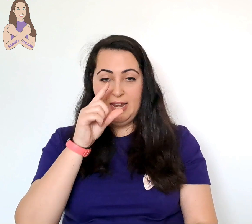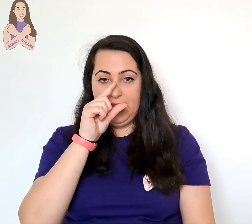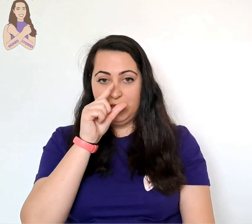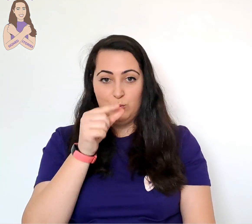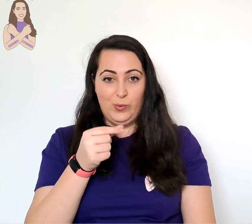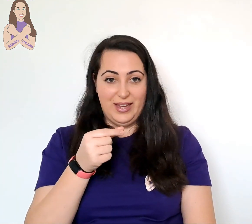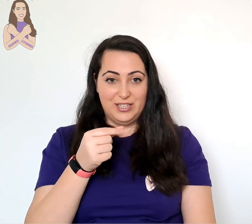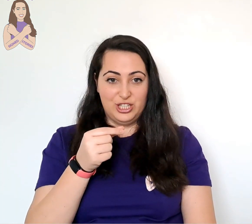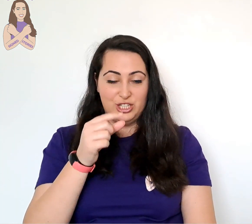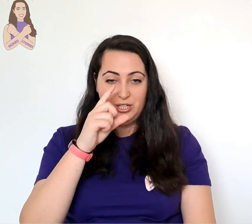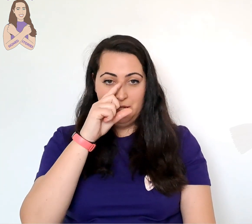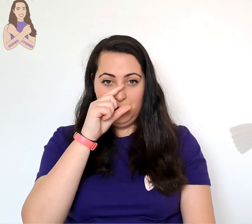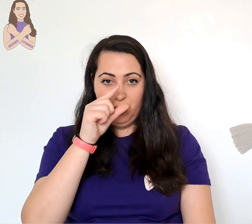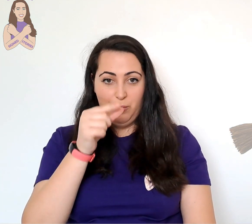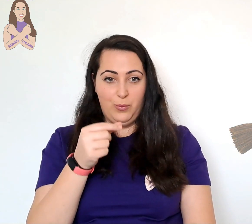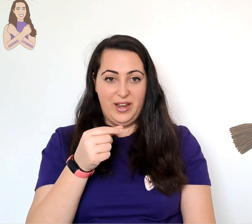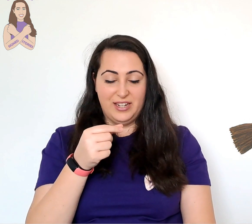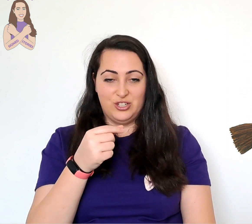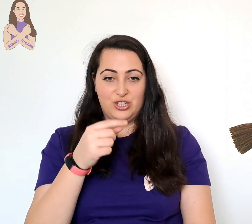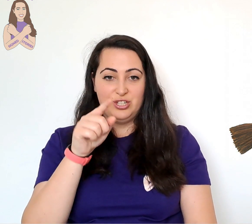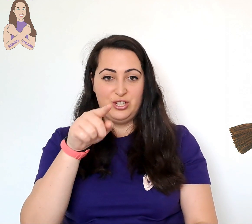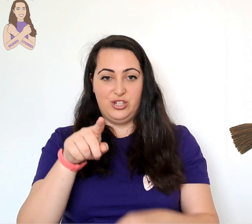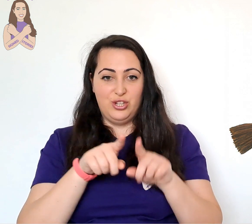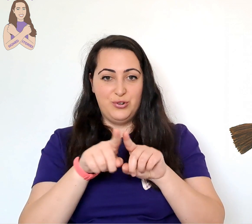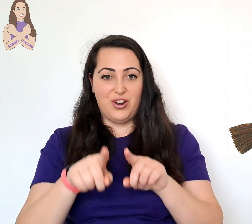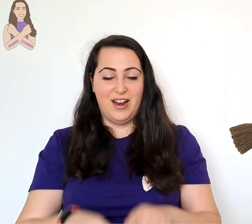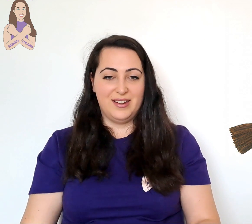is which. Which. You try.